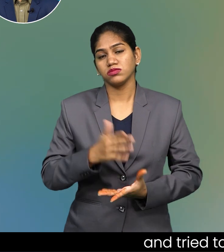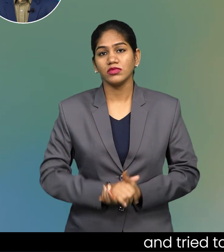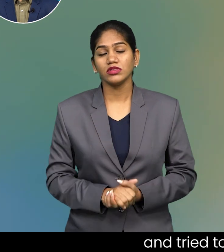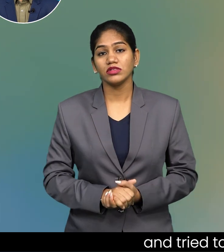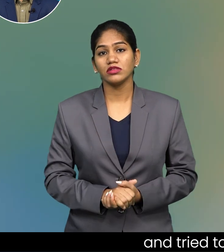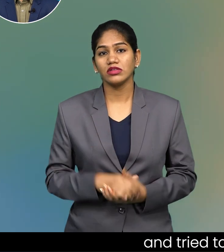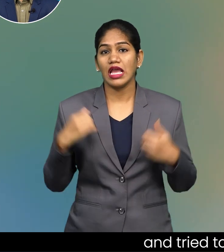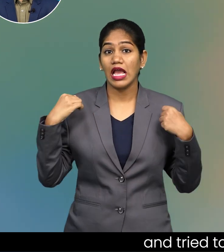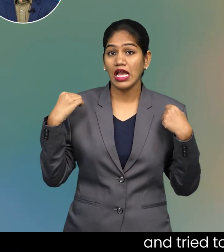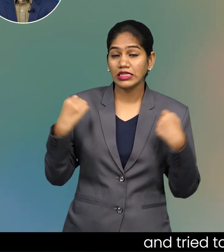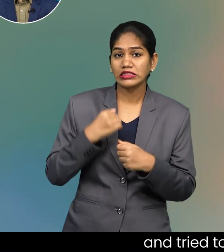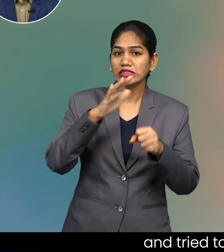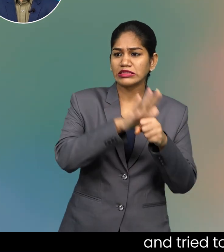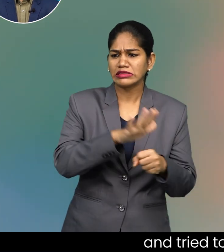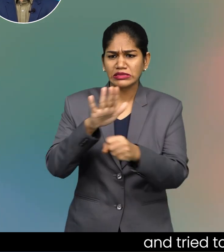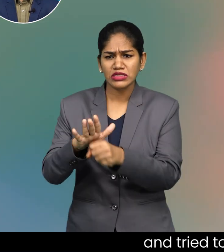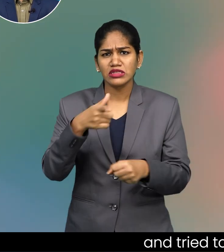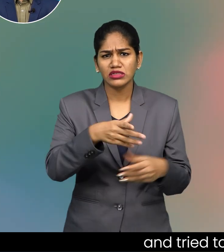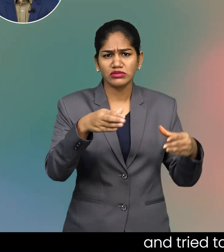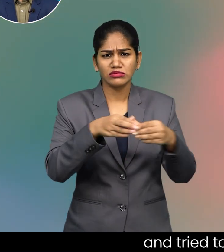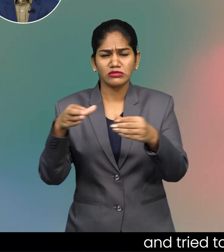and tried to suppress the colonies.